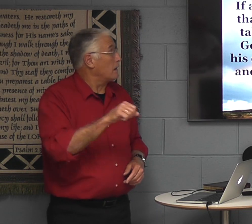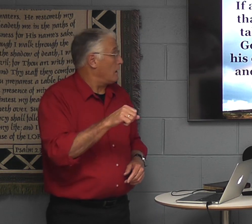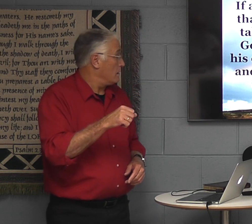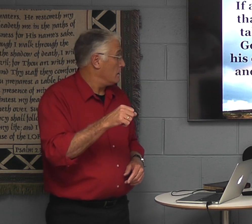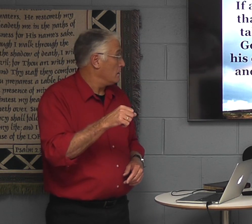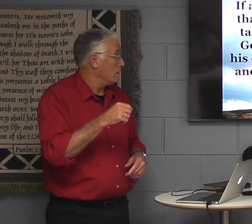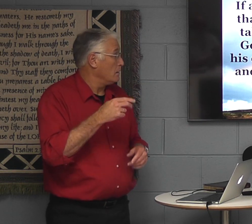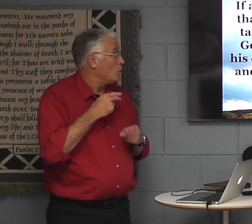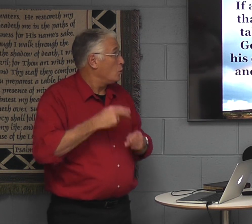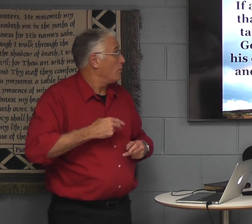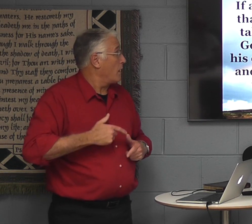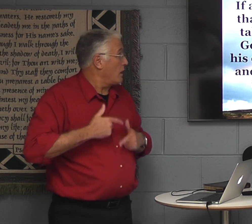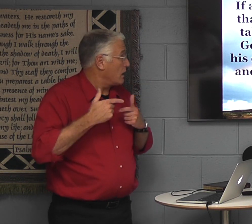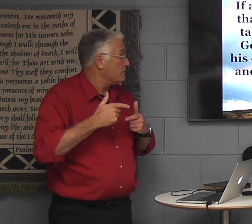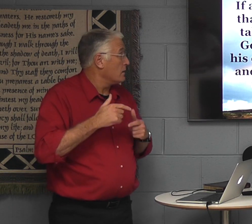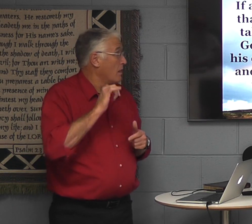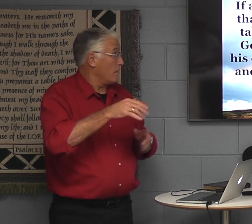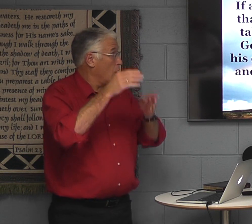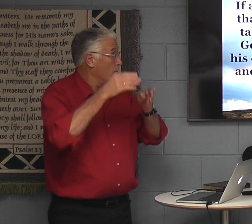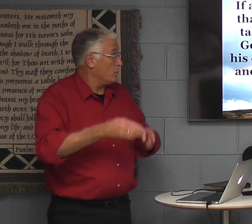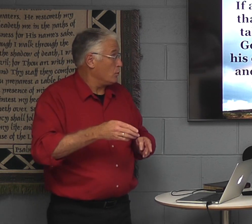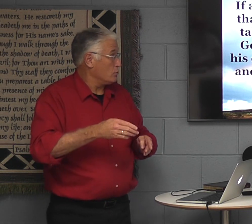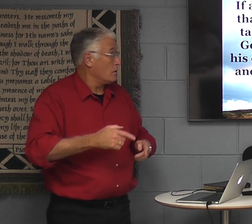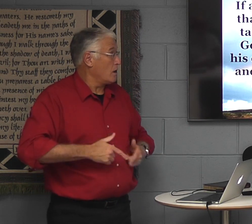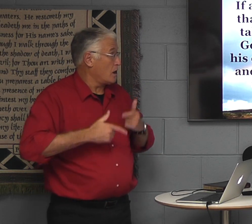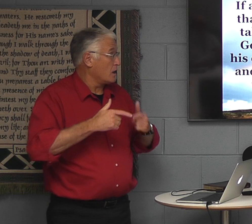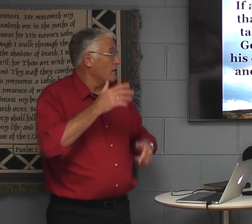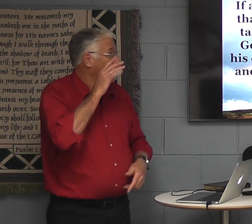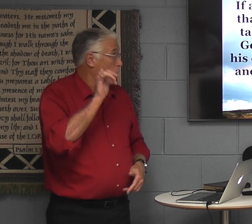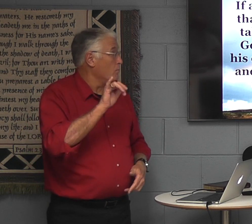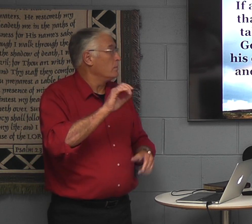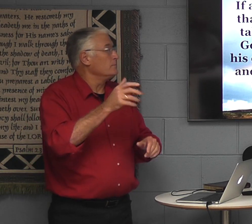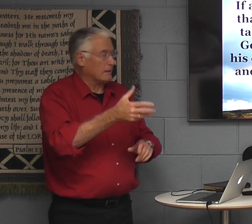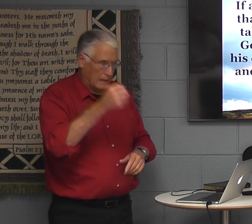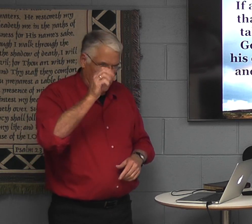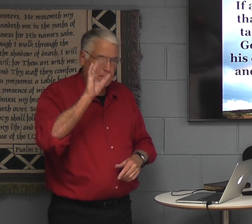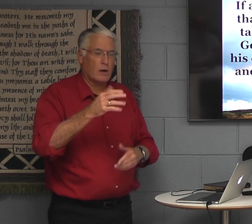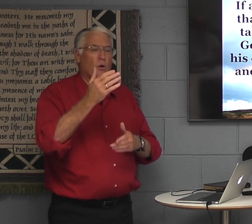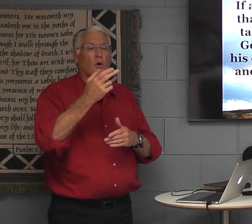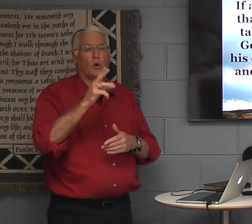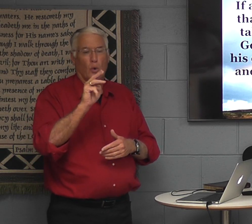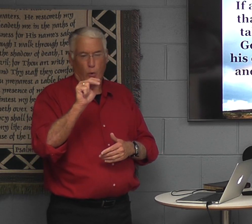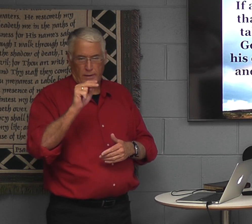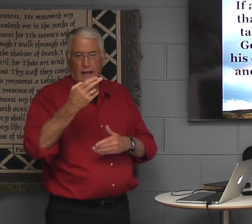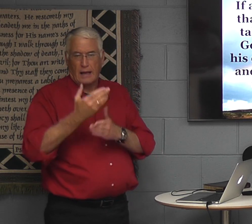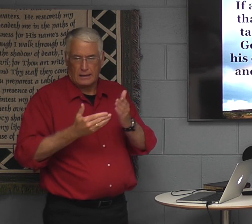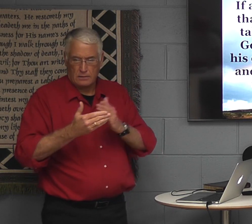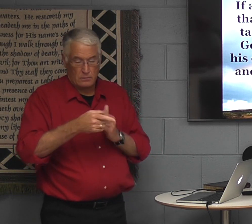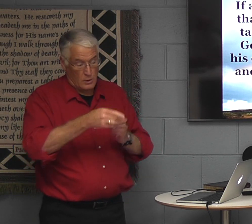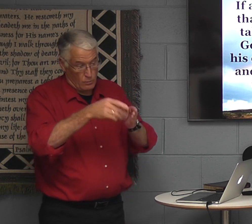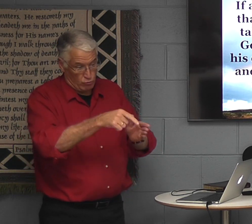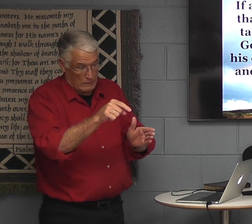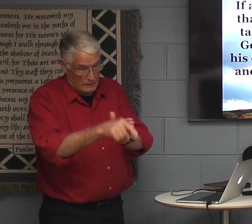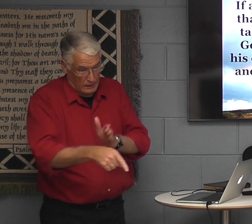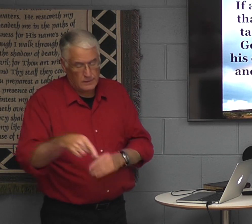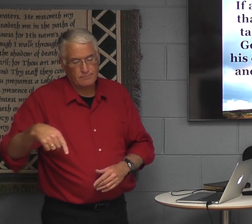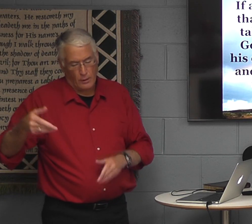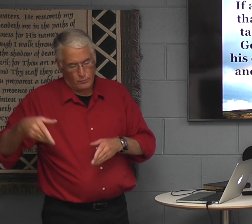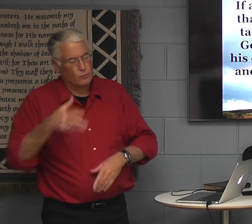Genesis 9, 6, 7. If anyone takes a human life, that person's life will also be taken by human